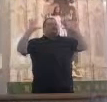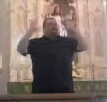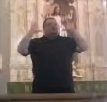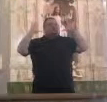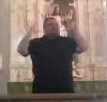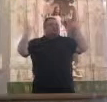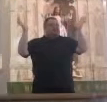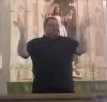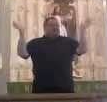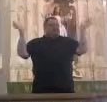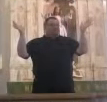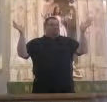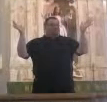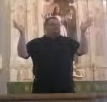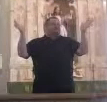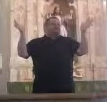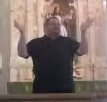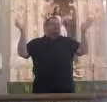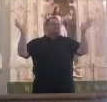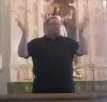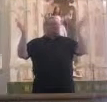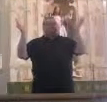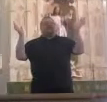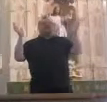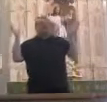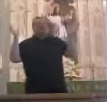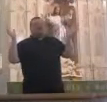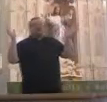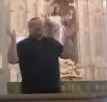And just listen. Go to God in prayer